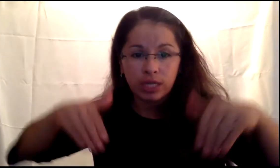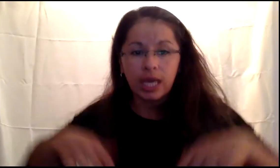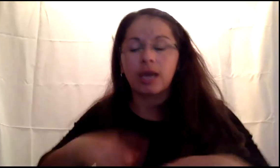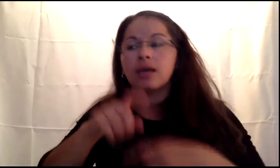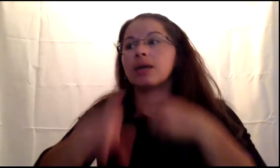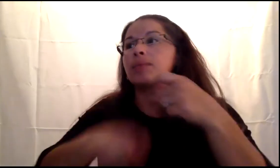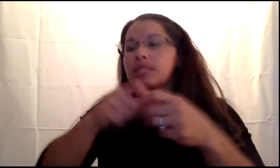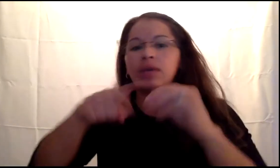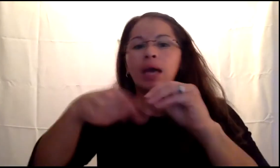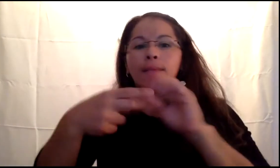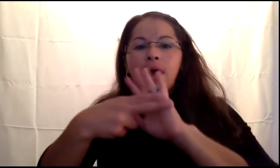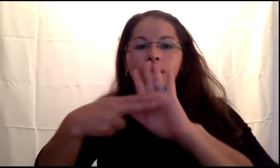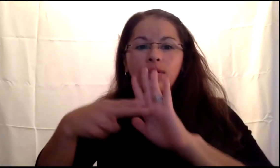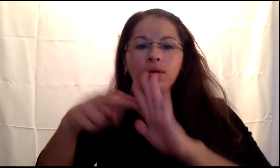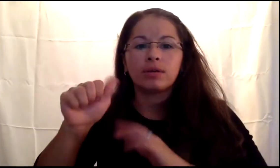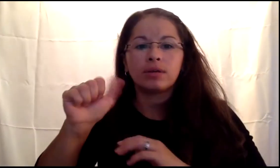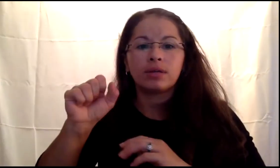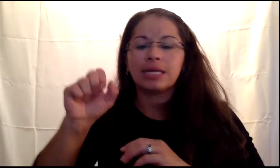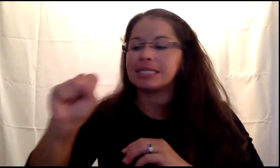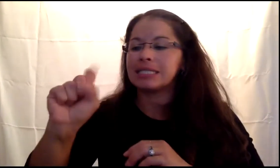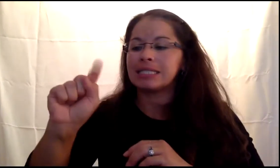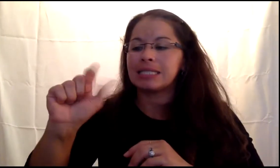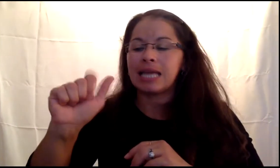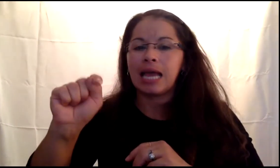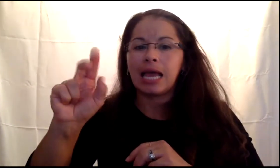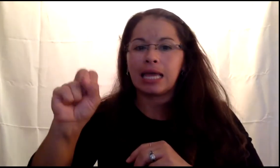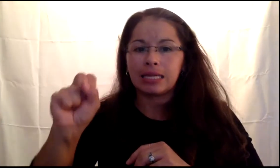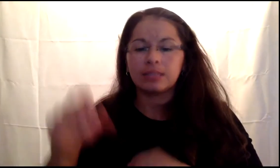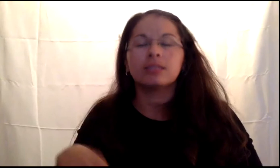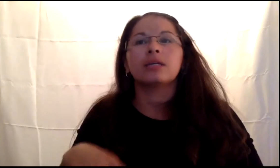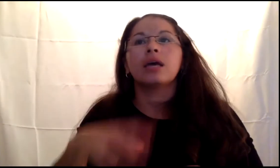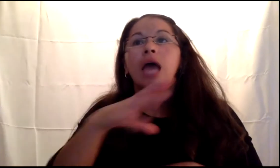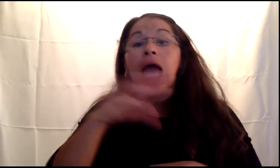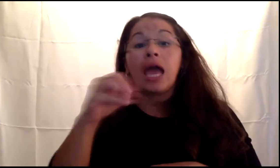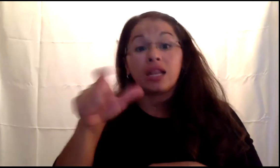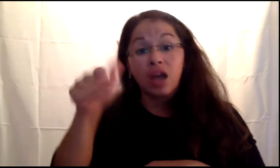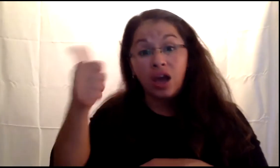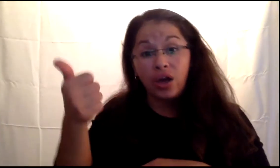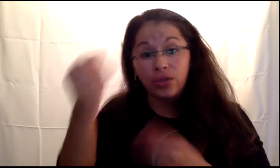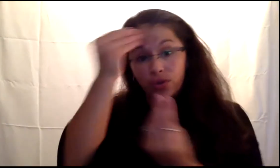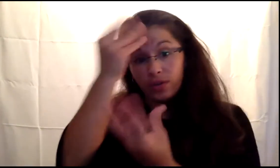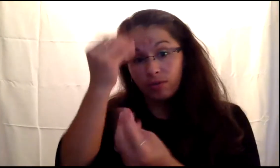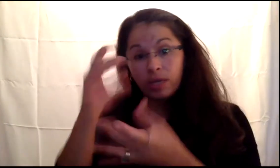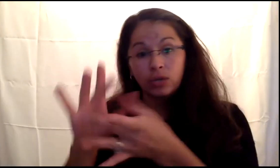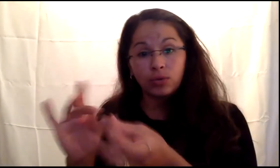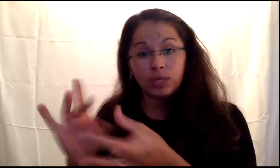status. I do know that one other piece that we touched on was as relates to the current